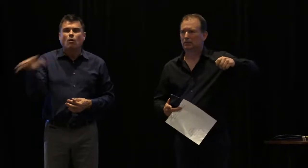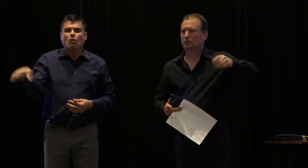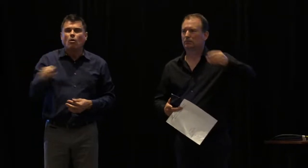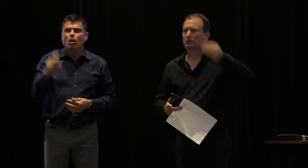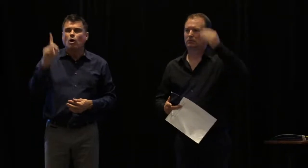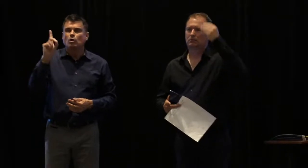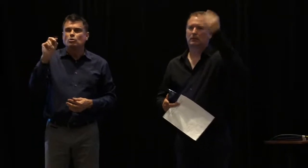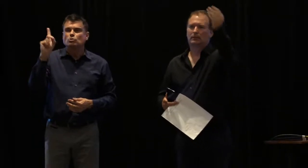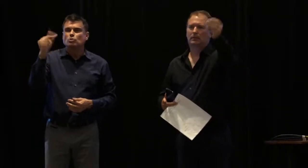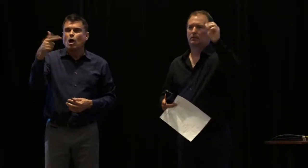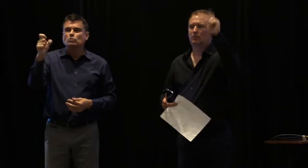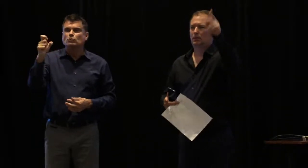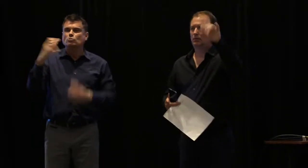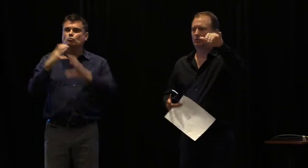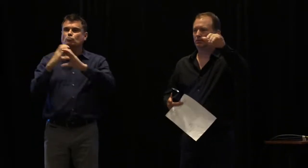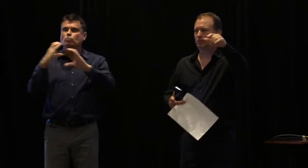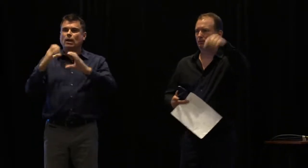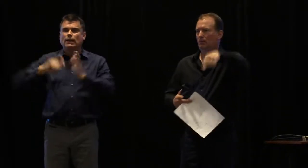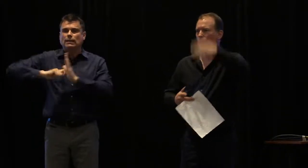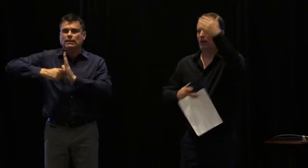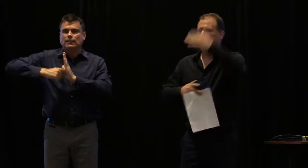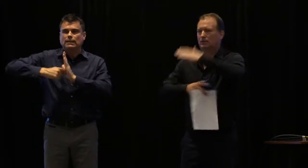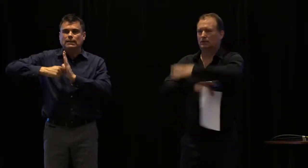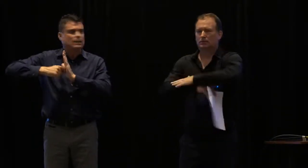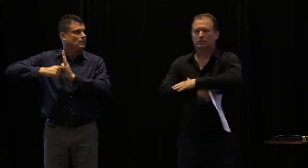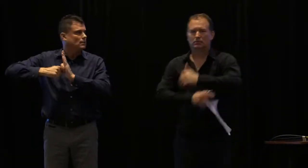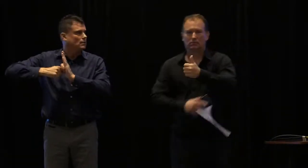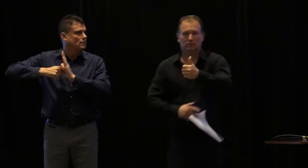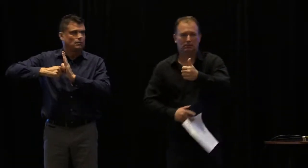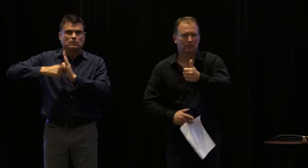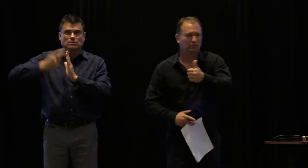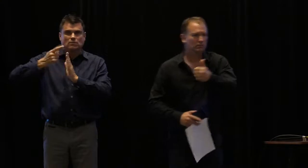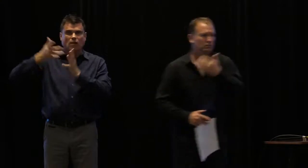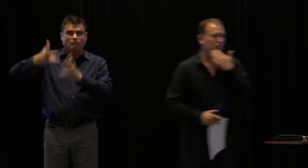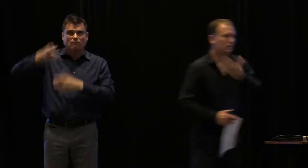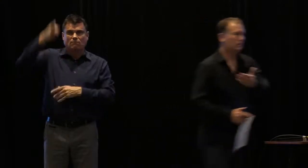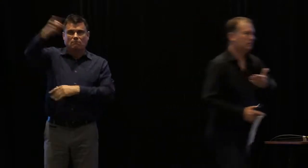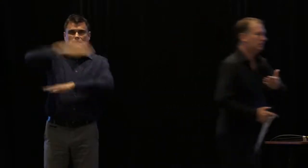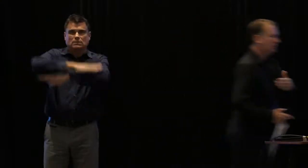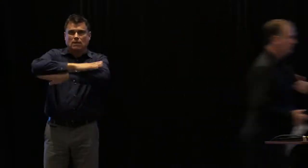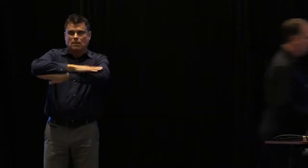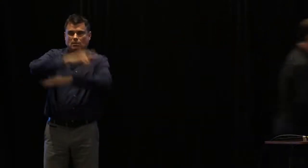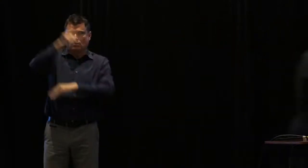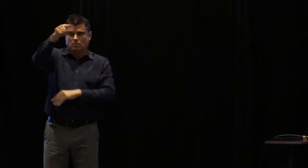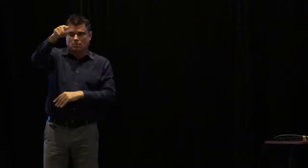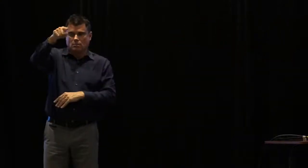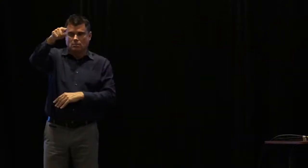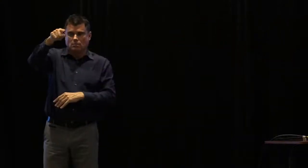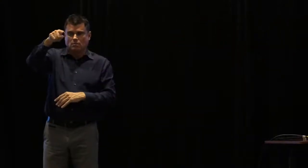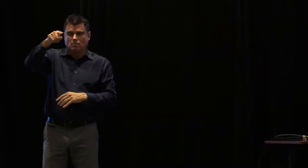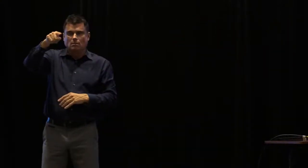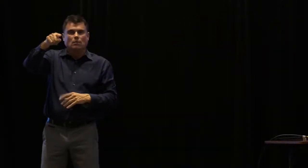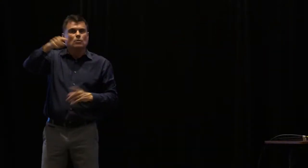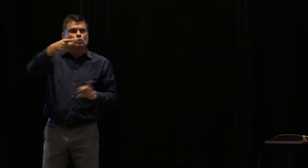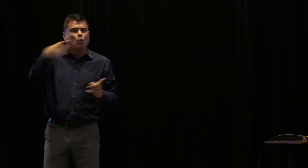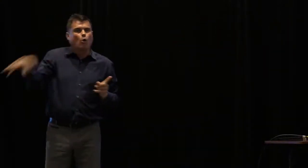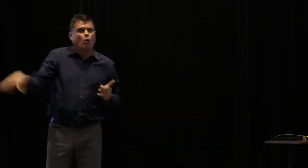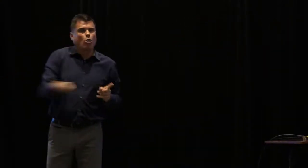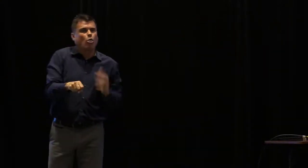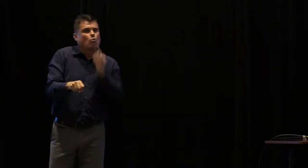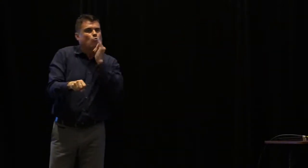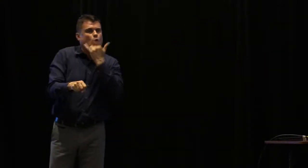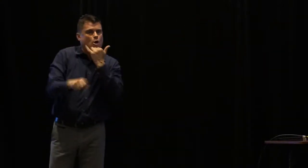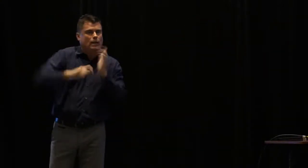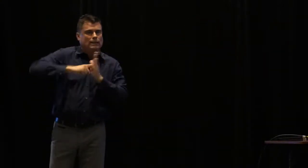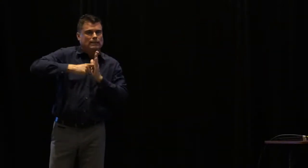Apparently, someone has taken a dongle with a key. So if you have done that by accident, please put it out. Sorry, someone